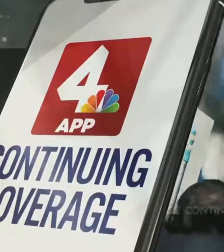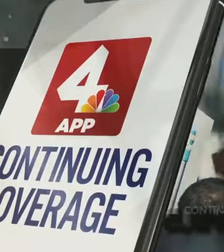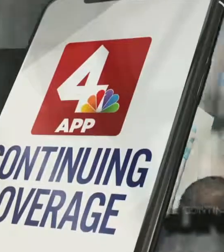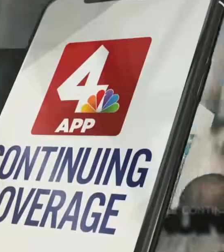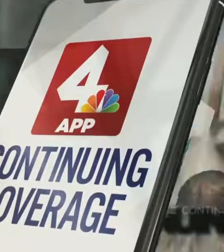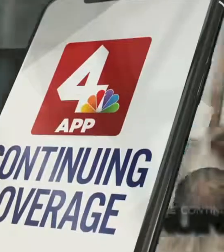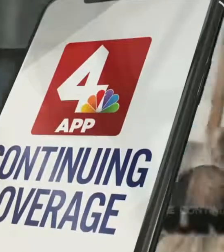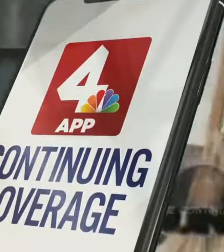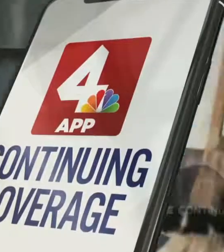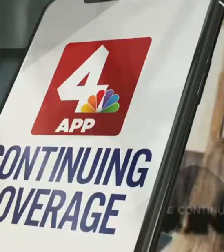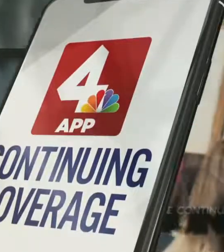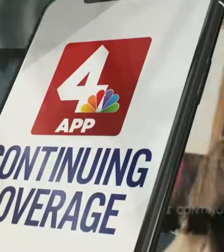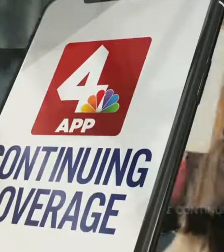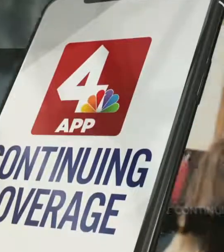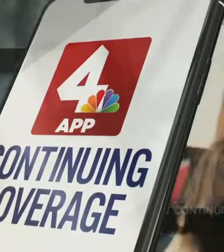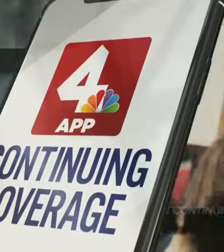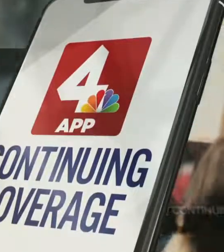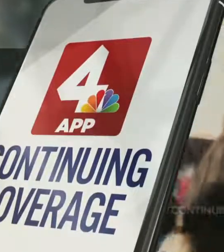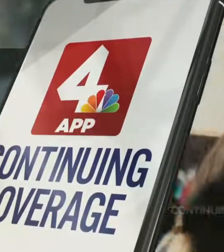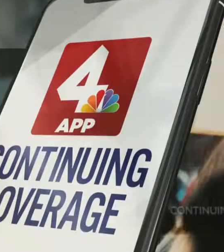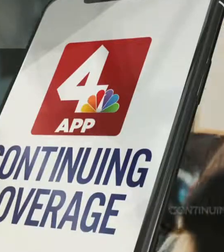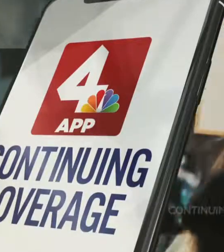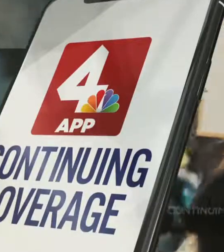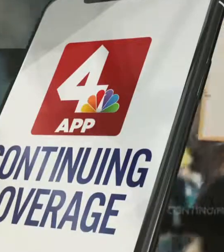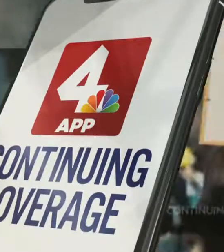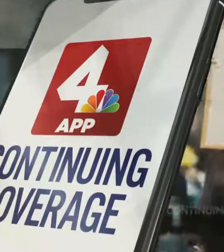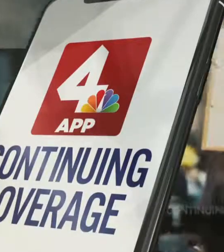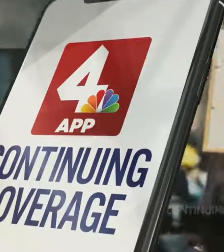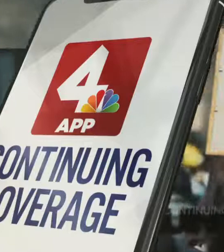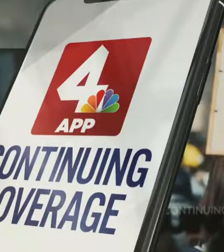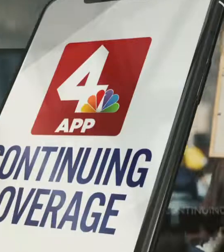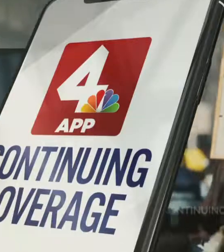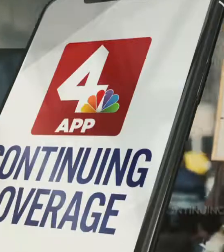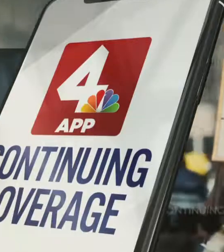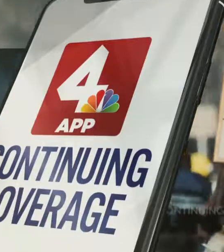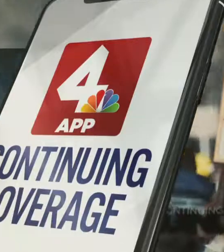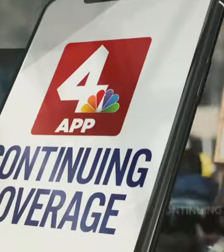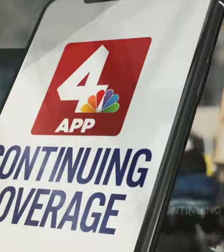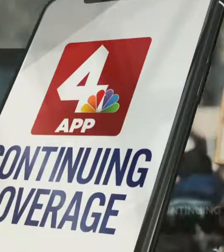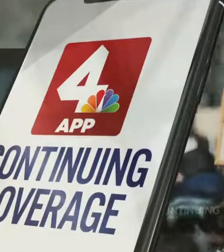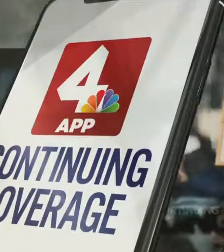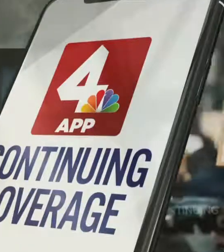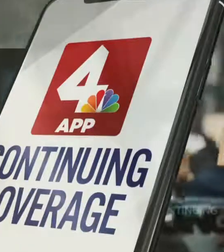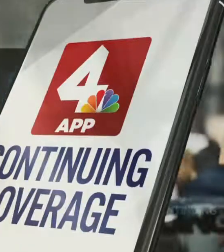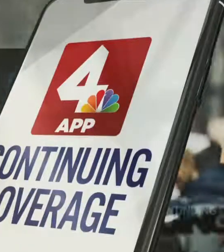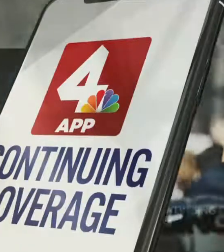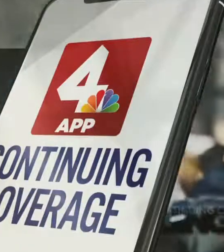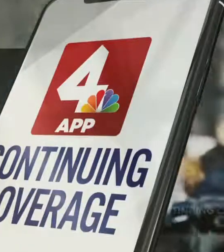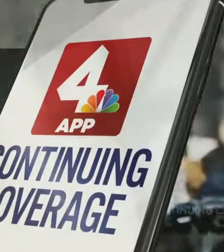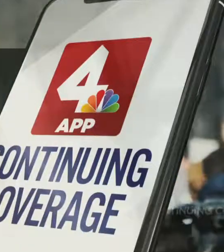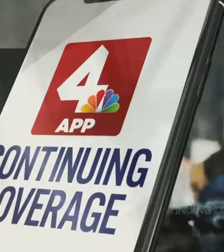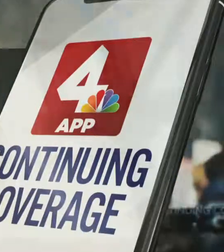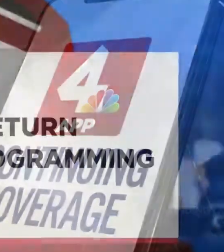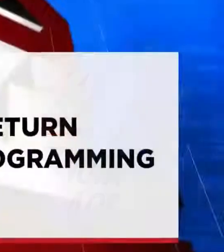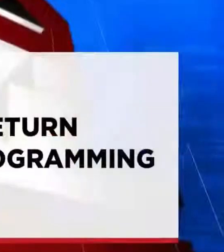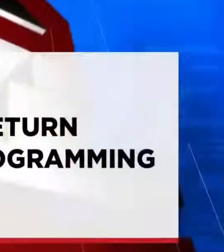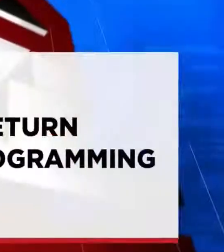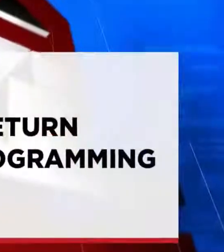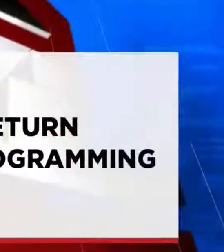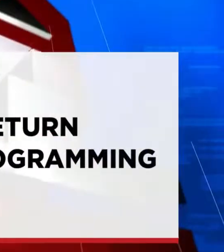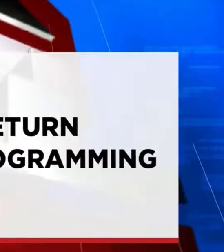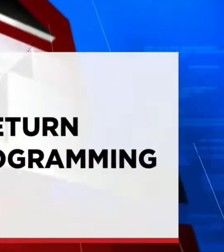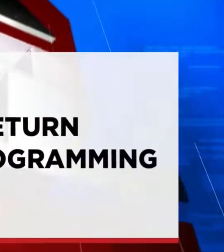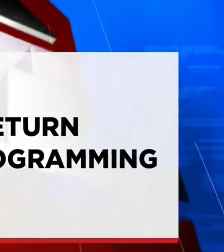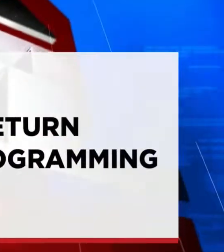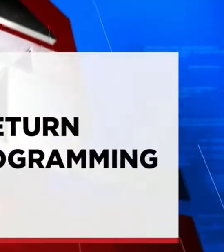going to bring you live updates right to your phone, and you can stay with us for News 4 at 4, coming up in about 30 minutes. We